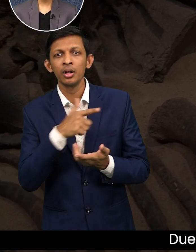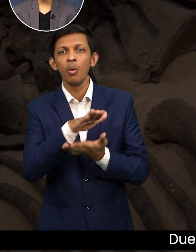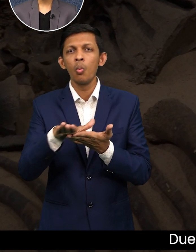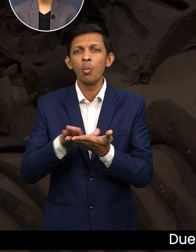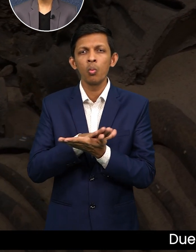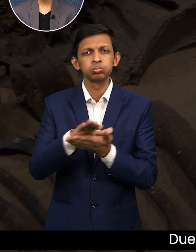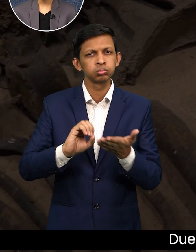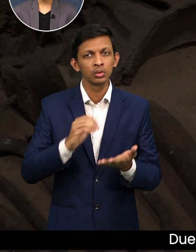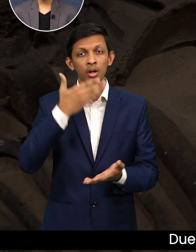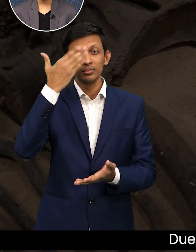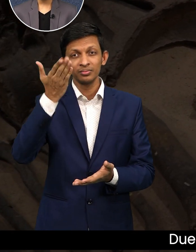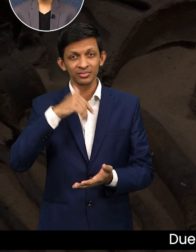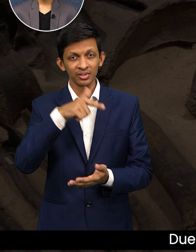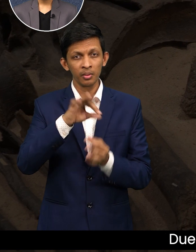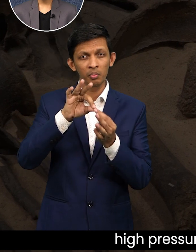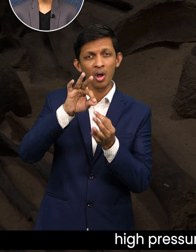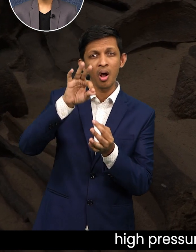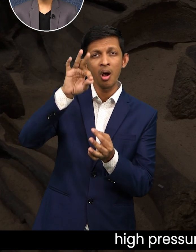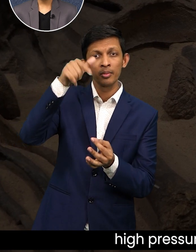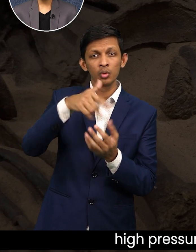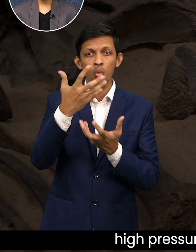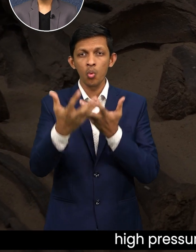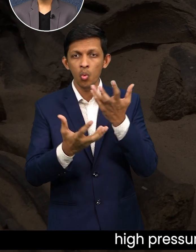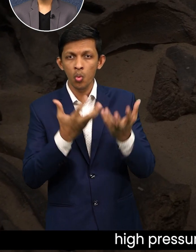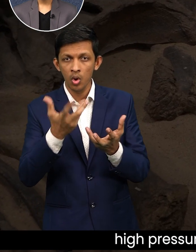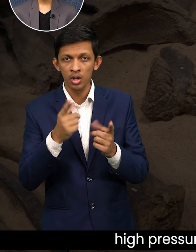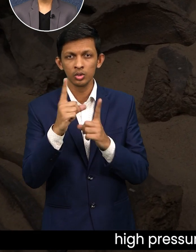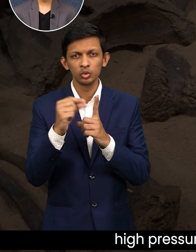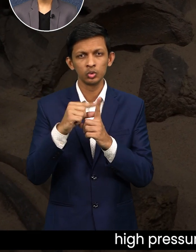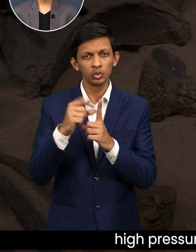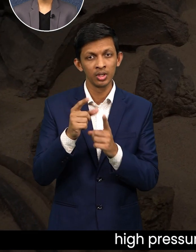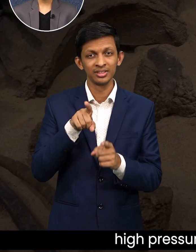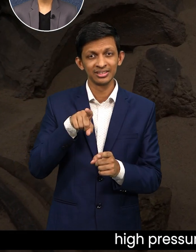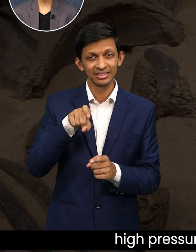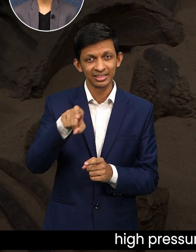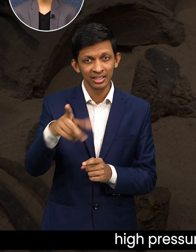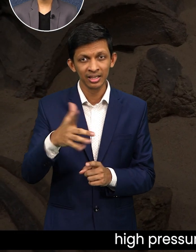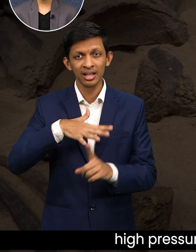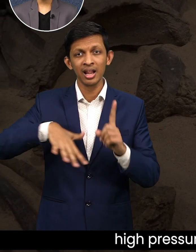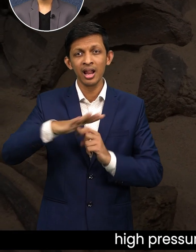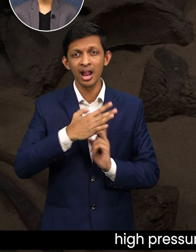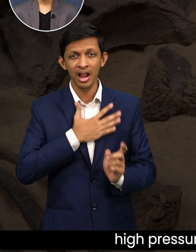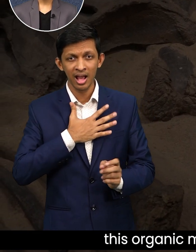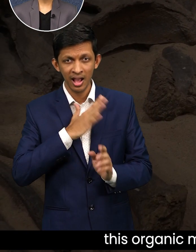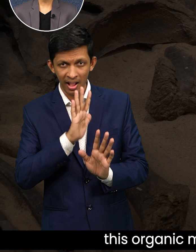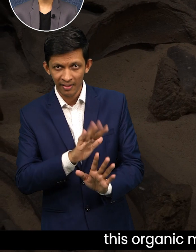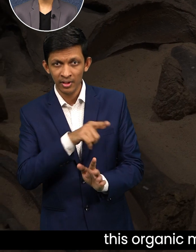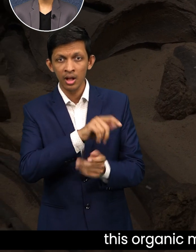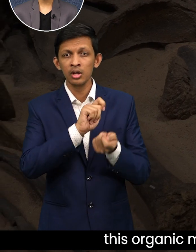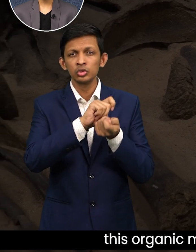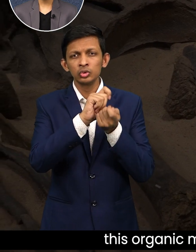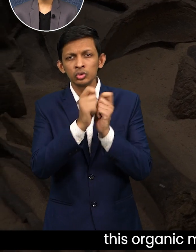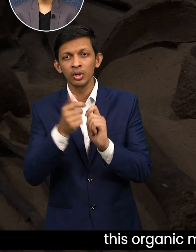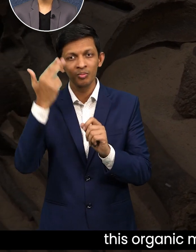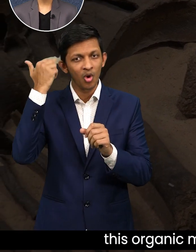Due to the absence of oxygen, high pressure, heat and the action of bacteria, this